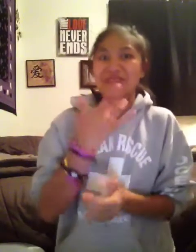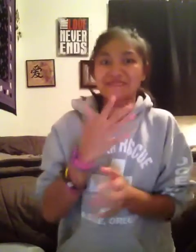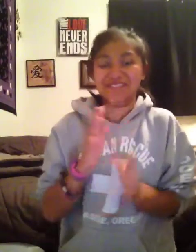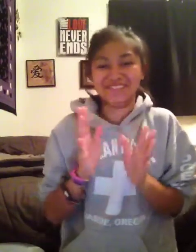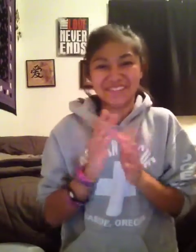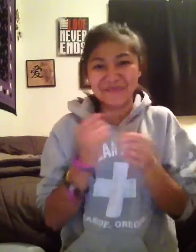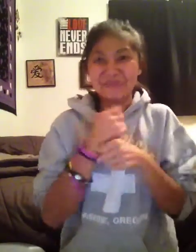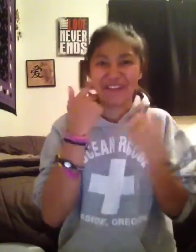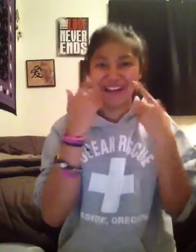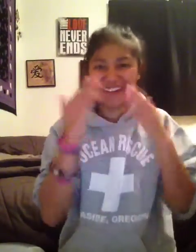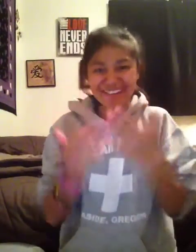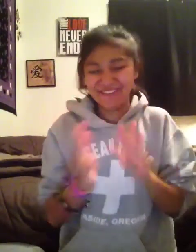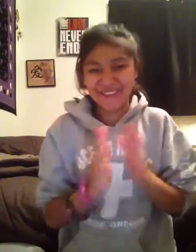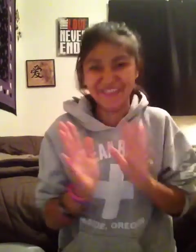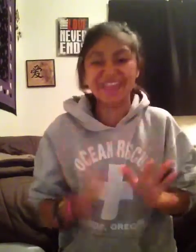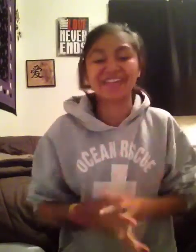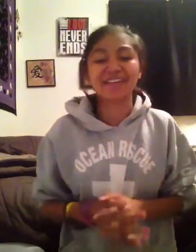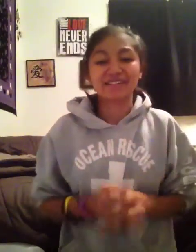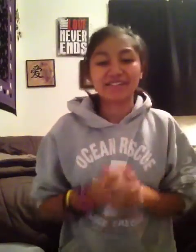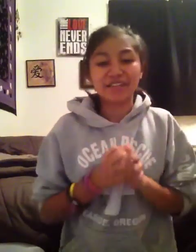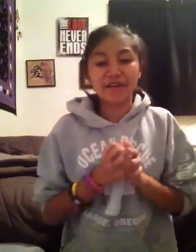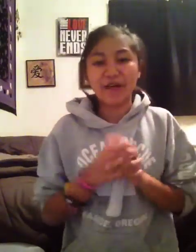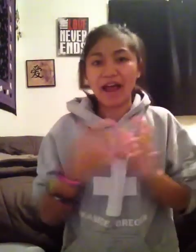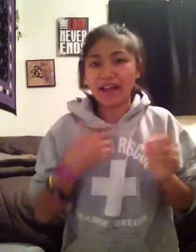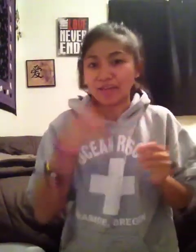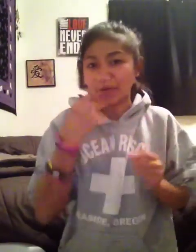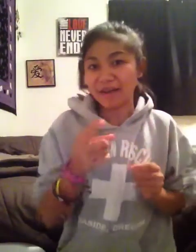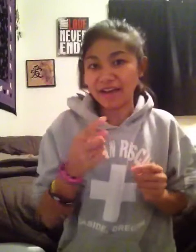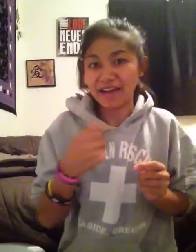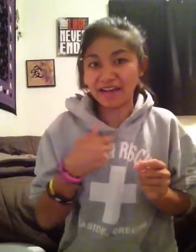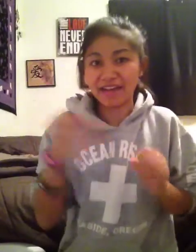favorite. It made me cry. Forever. So I don't mind, I can